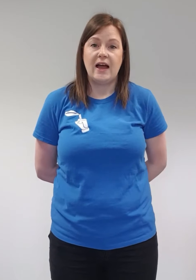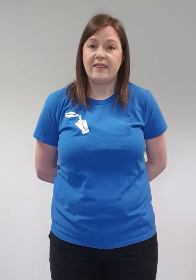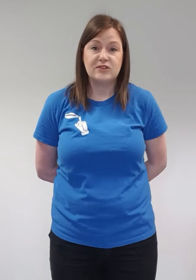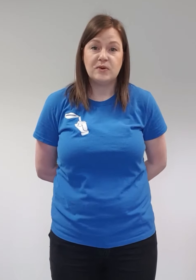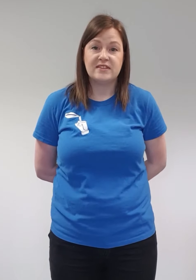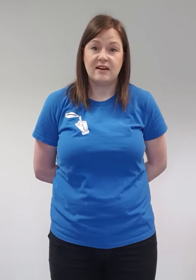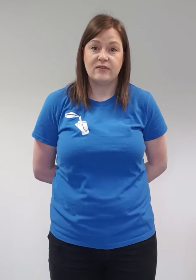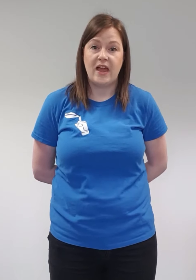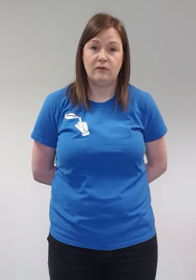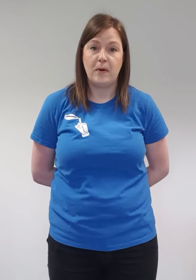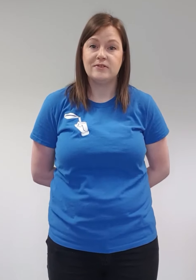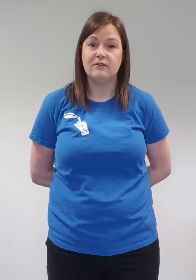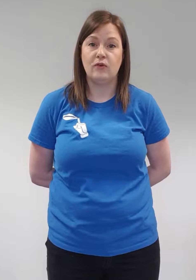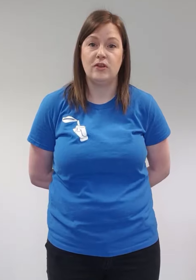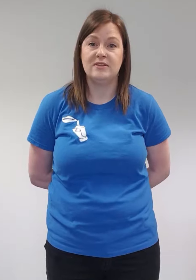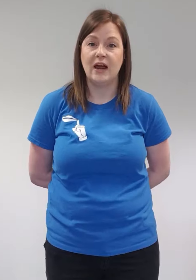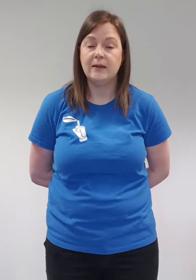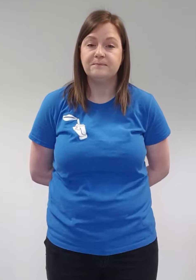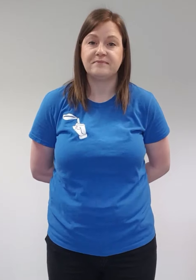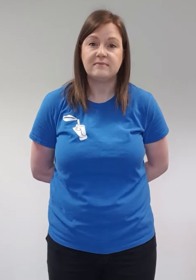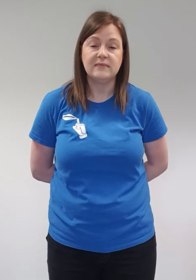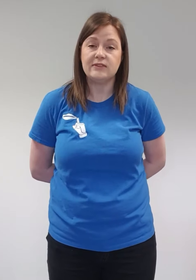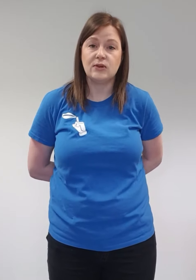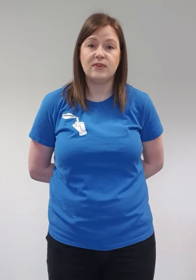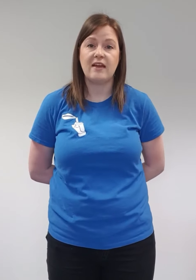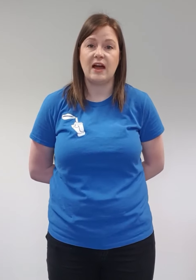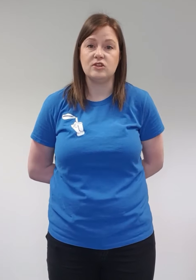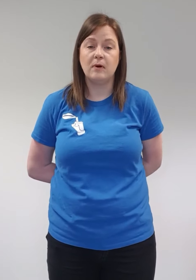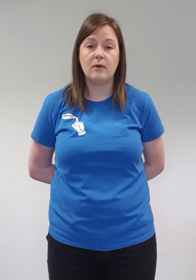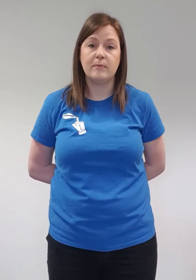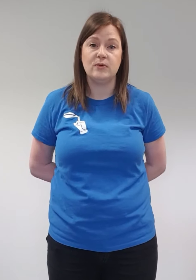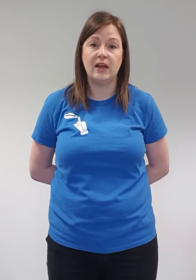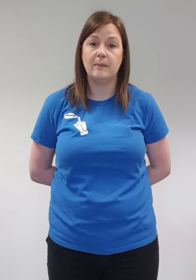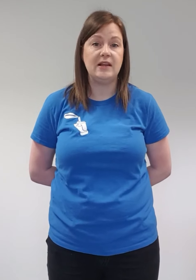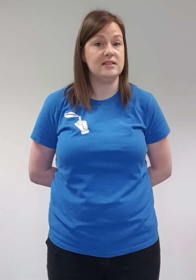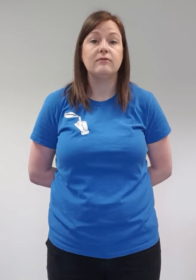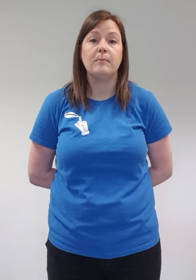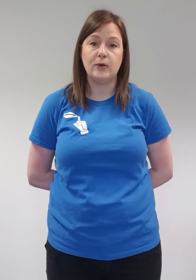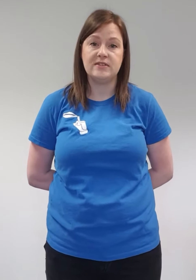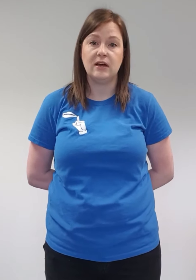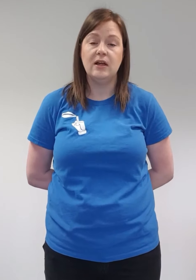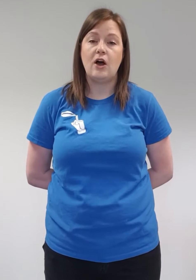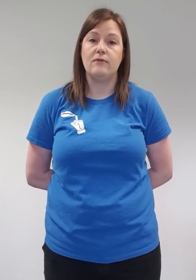And that's all of the signs on the health poster for you today. Don't forget that tomorrow we'll be doing a completely different poster over